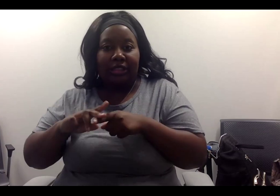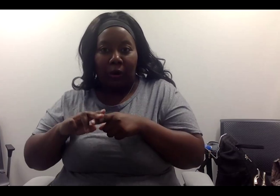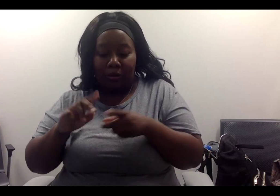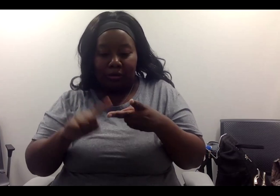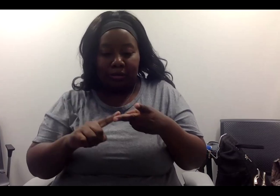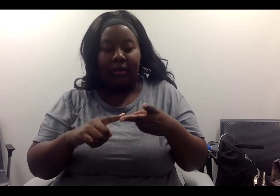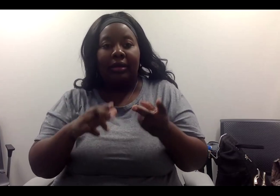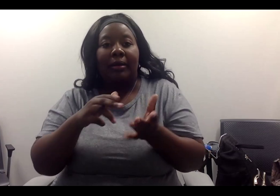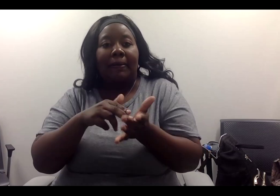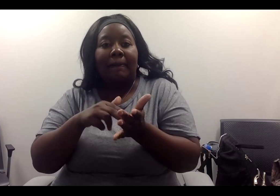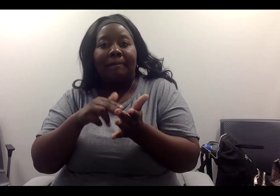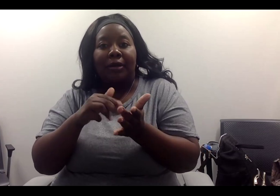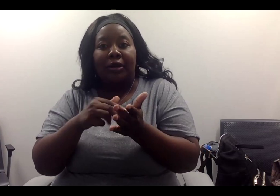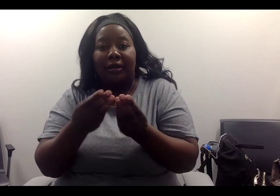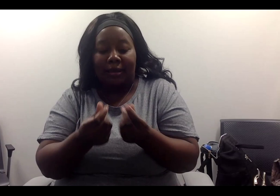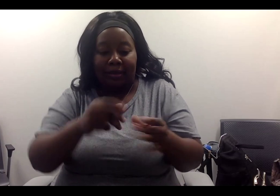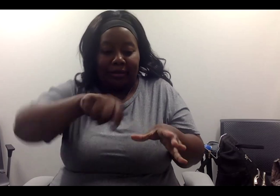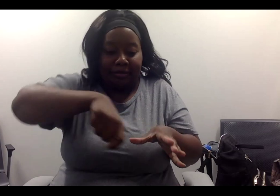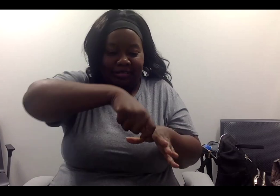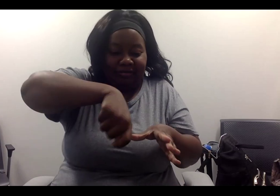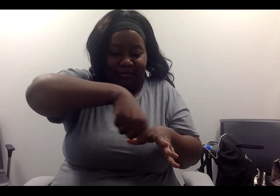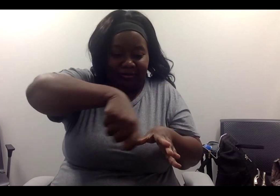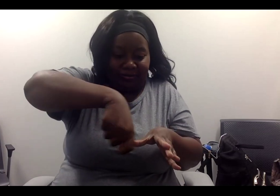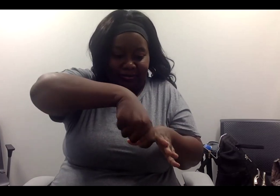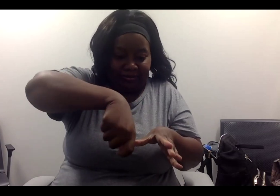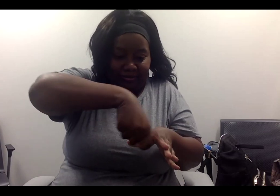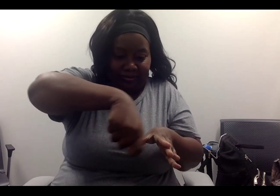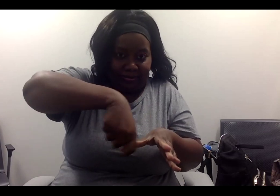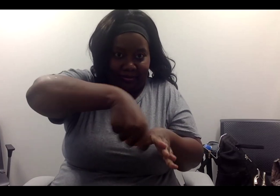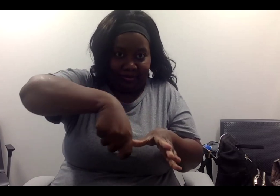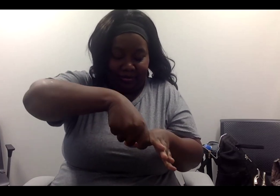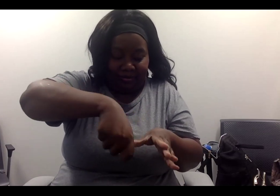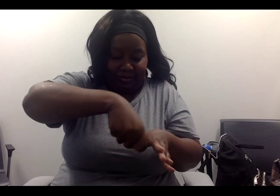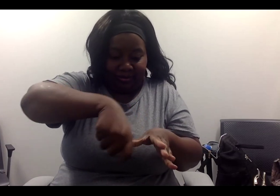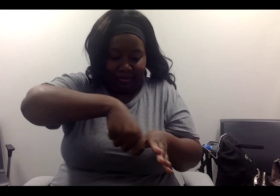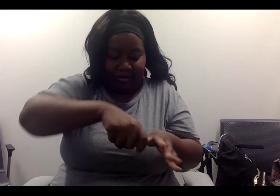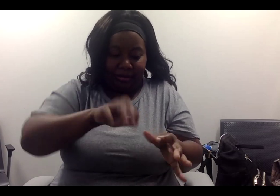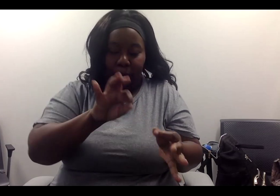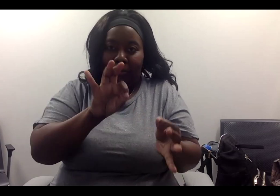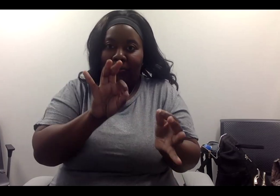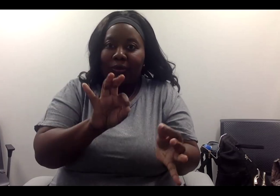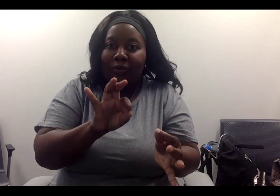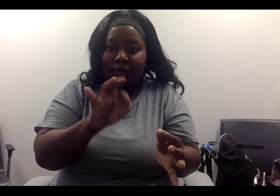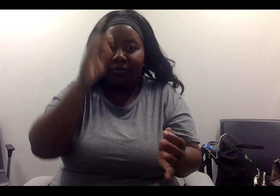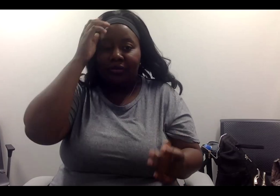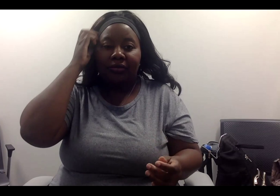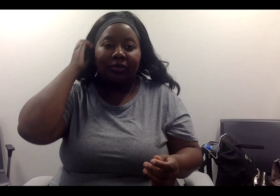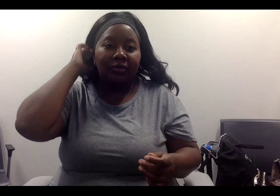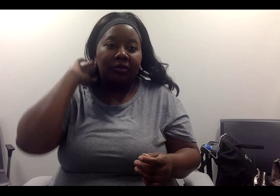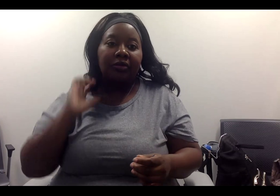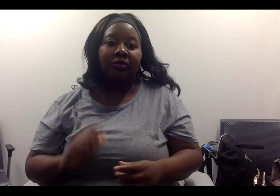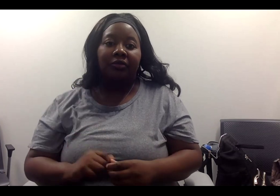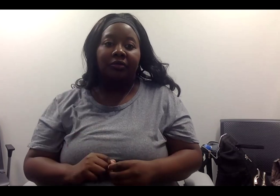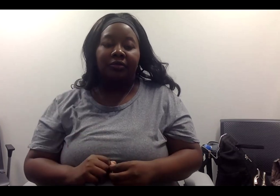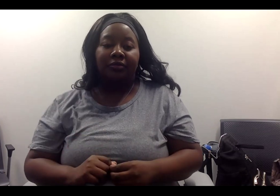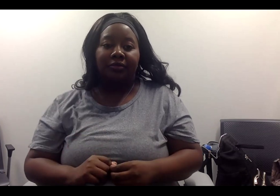butter. And simply stir that together until we assume every single breadcrumb is coated with butter. And I do prefer to use the panko